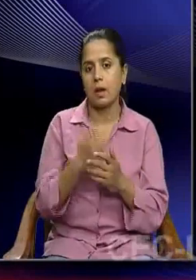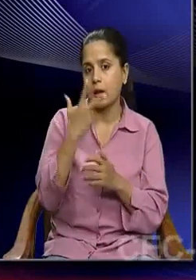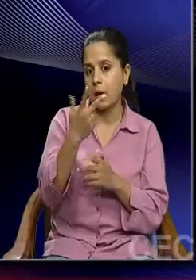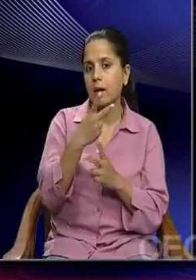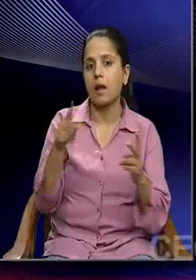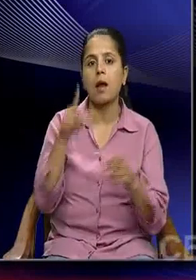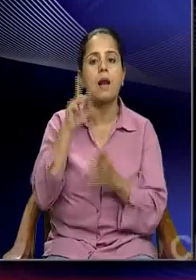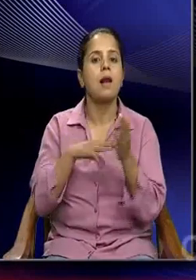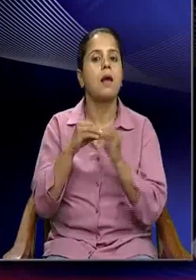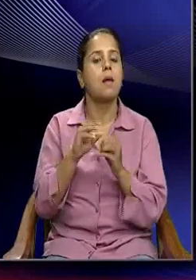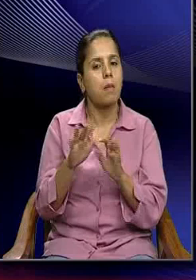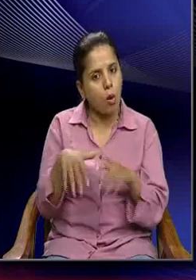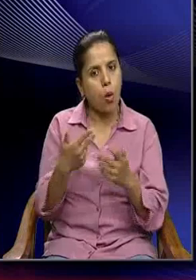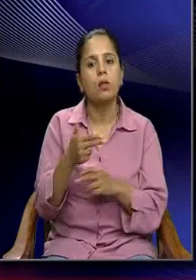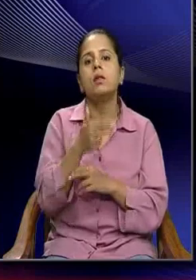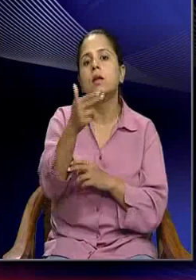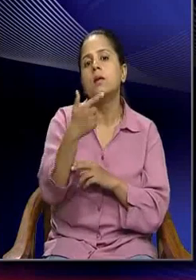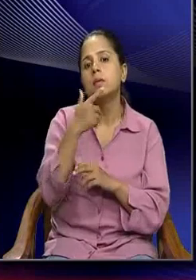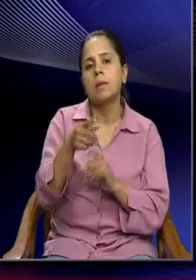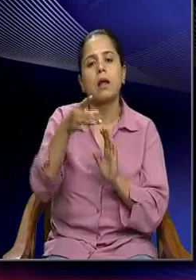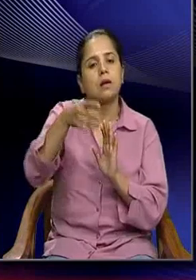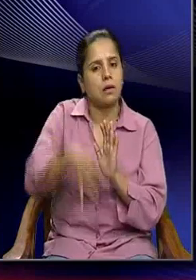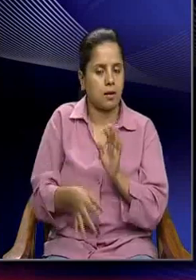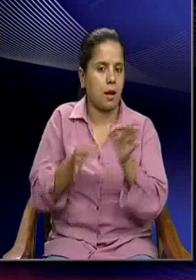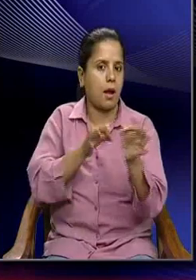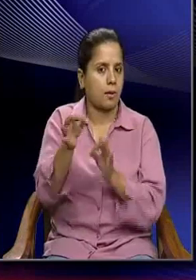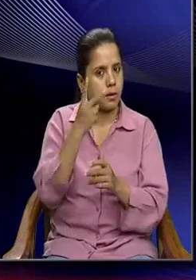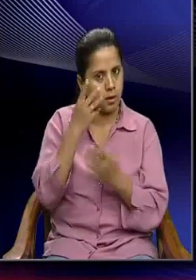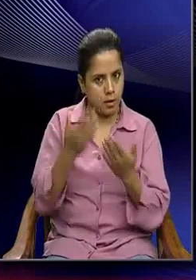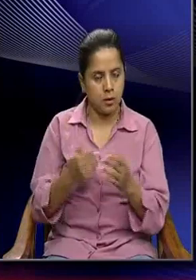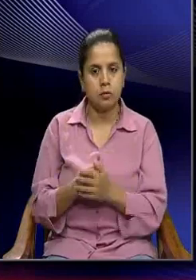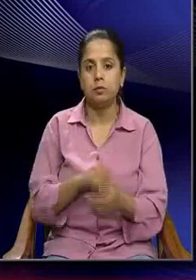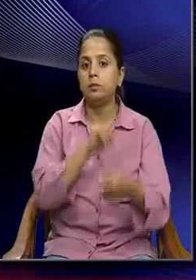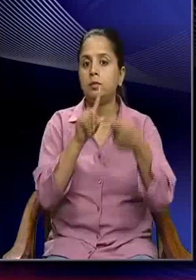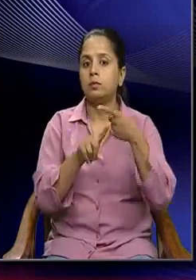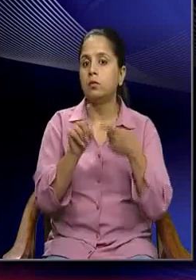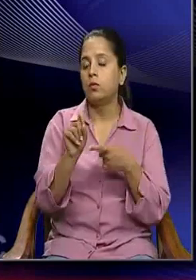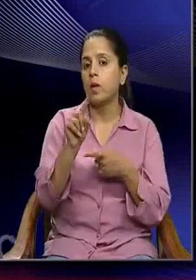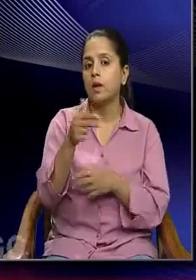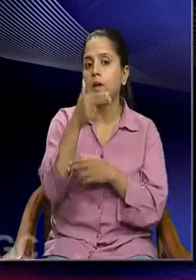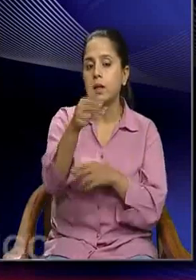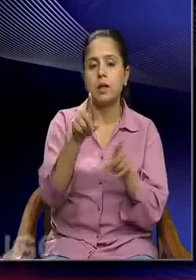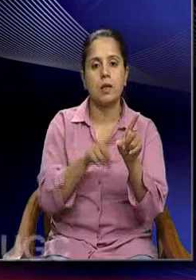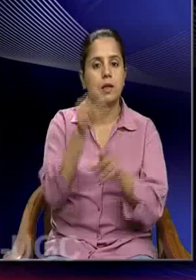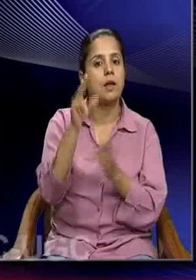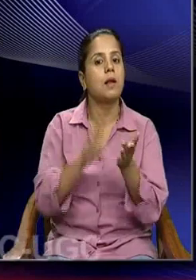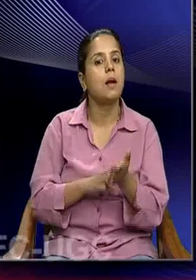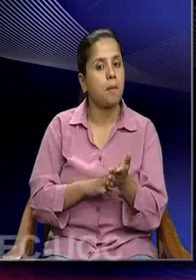limbs, as you can call them, in detail. The first is Yam.